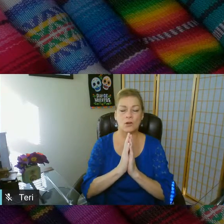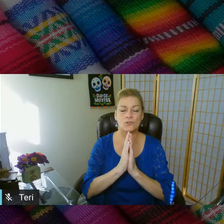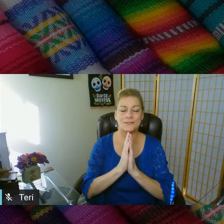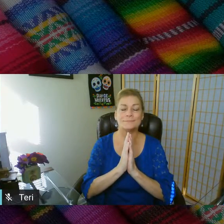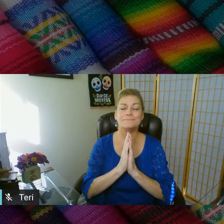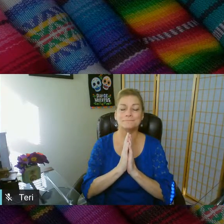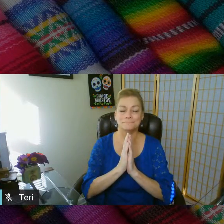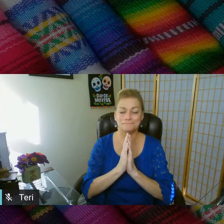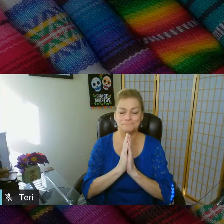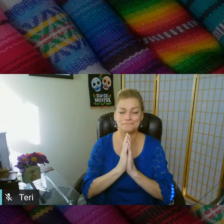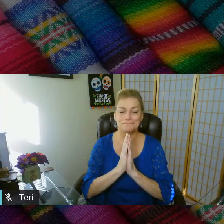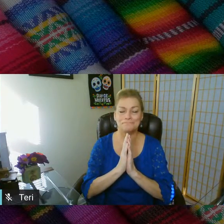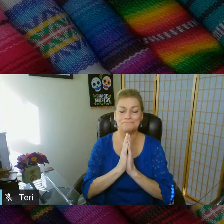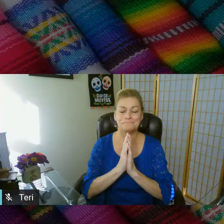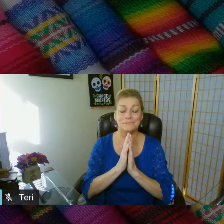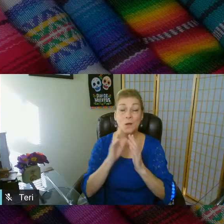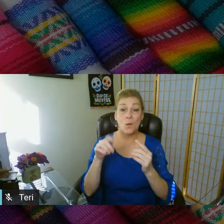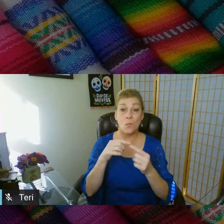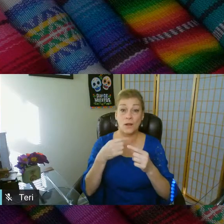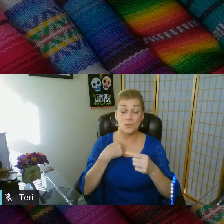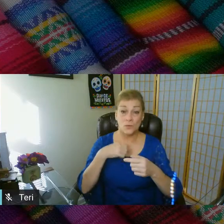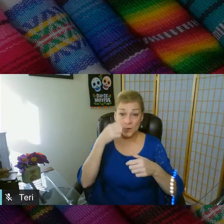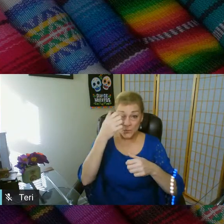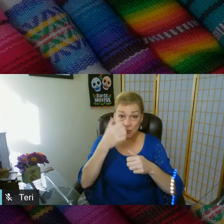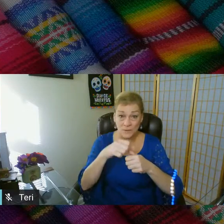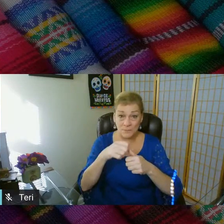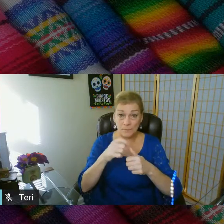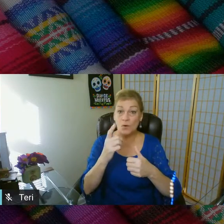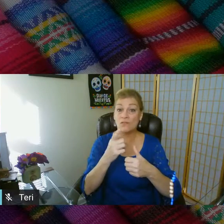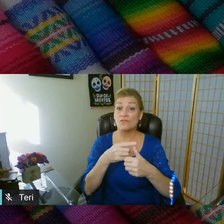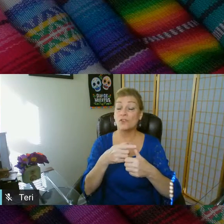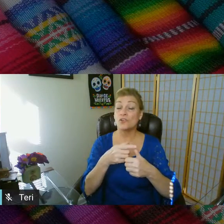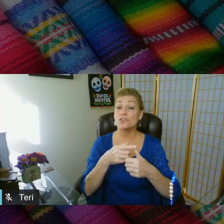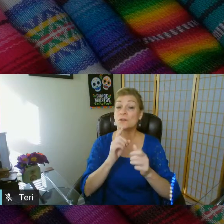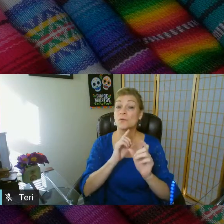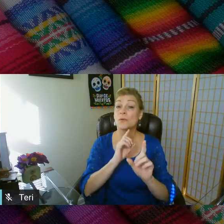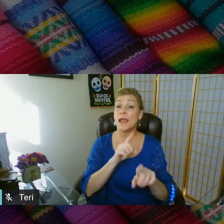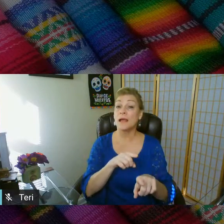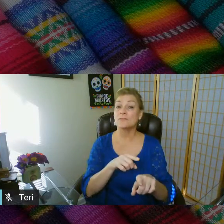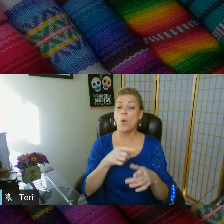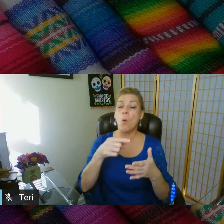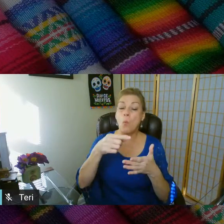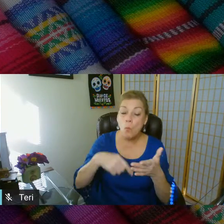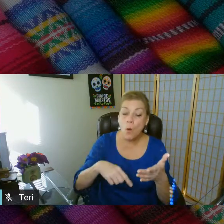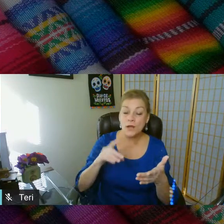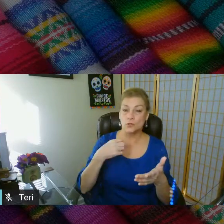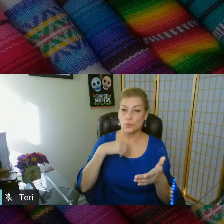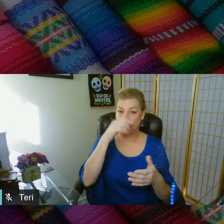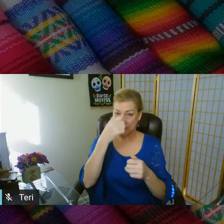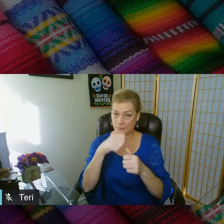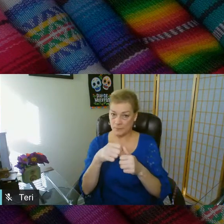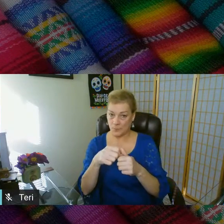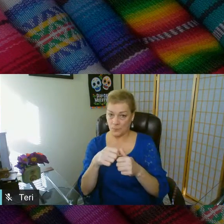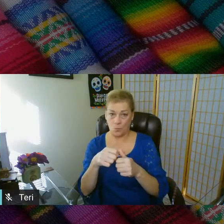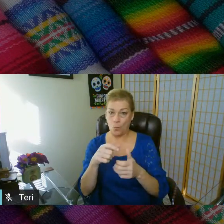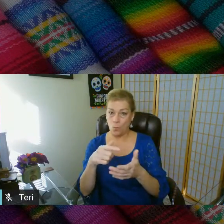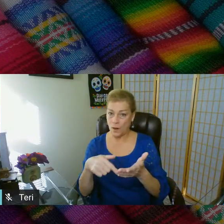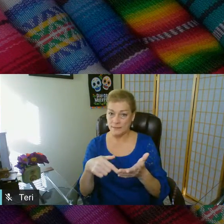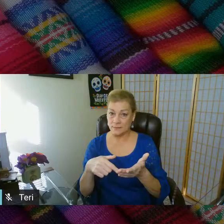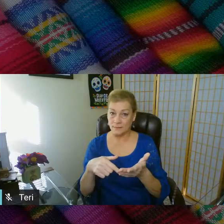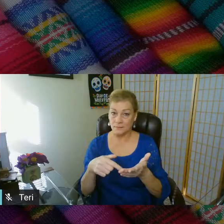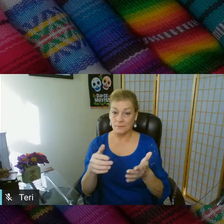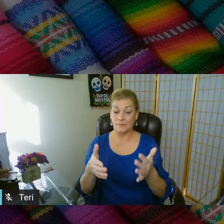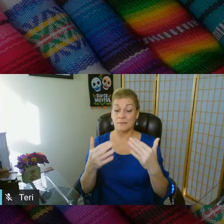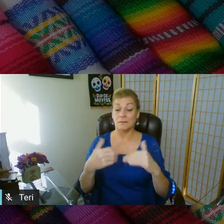as we do the remembering, the work of remembering. We answer first, what do we remember? And